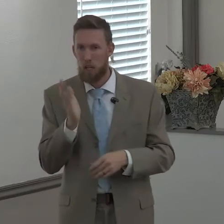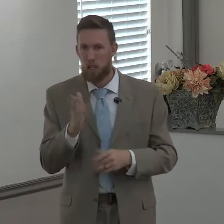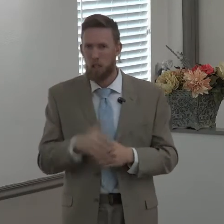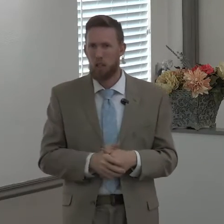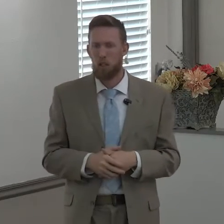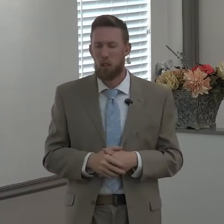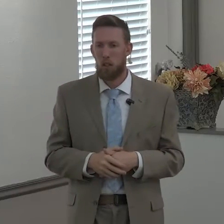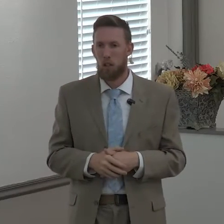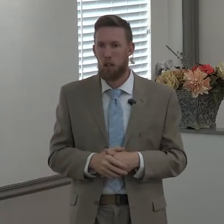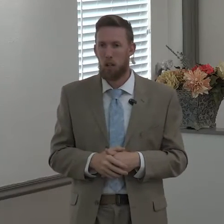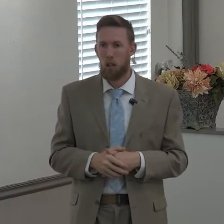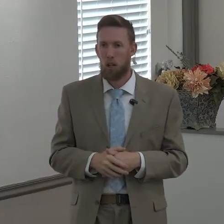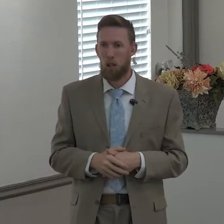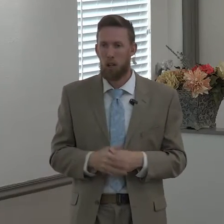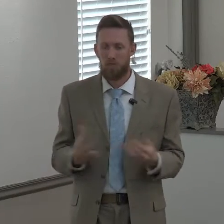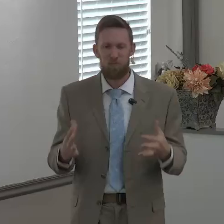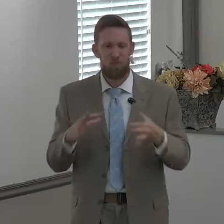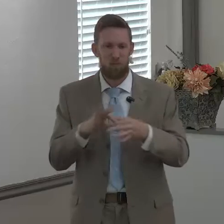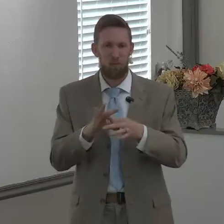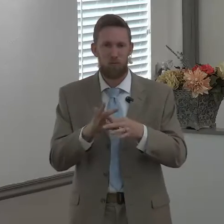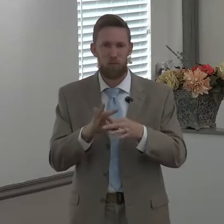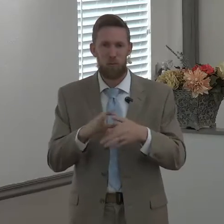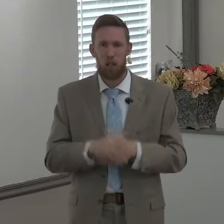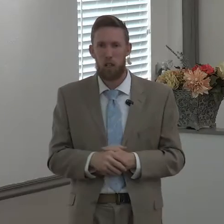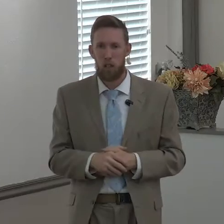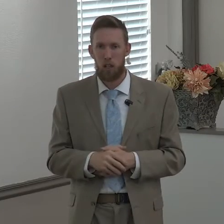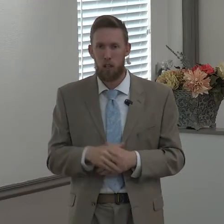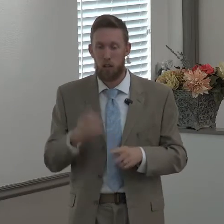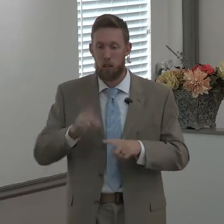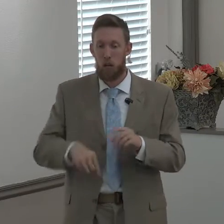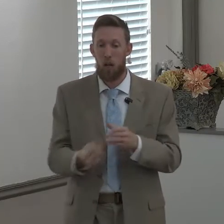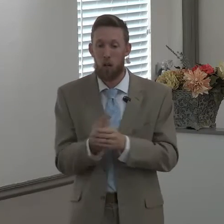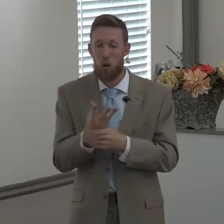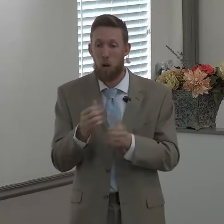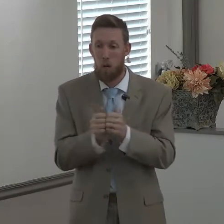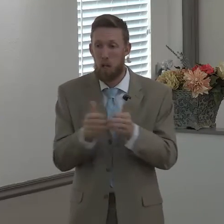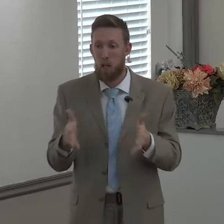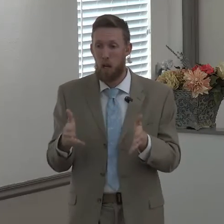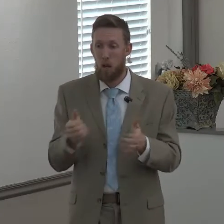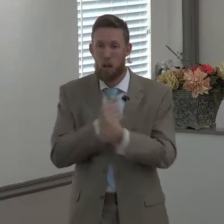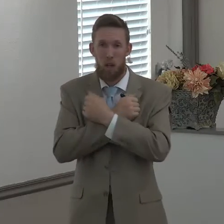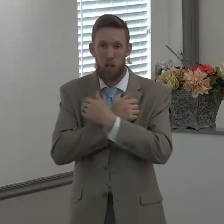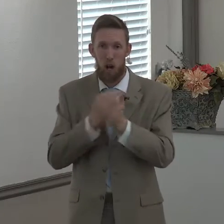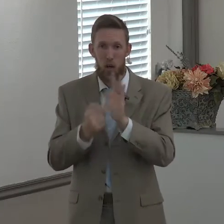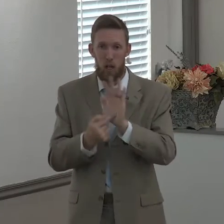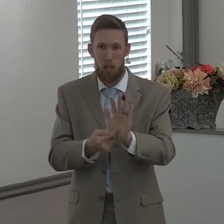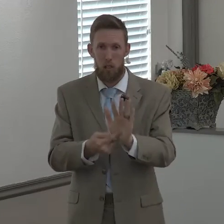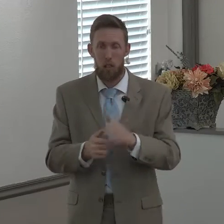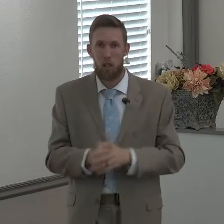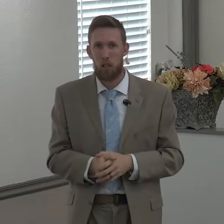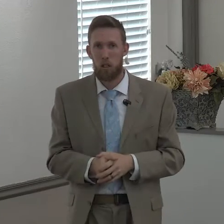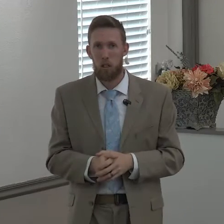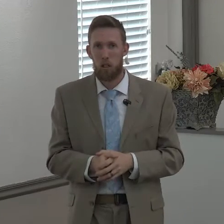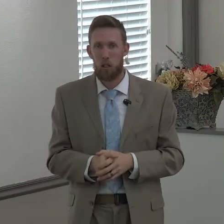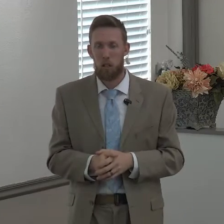and tonight kind of hinge together. Because there is no Christian growth without this.